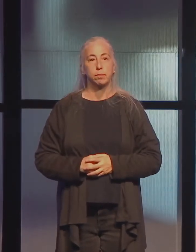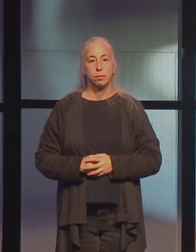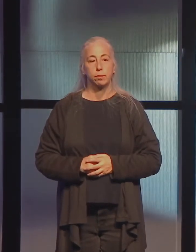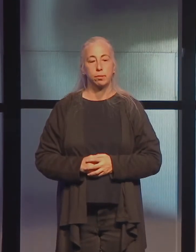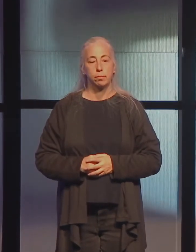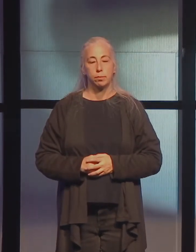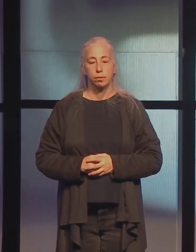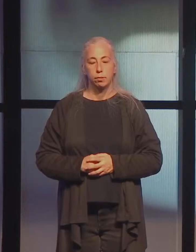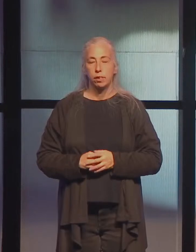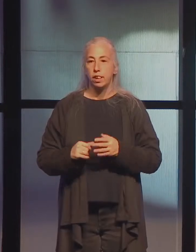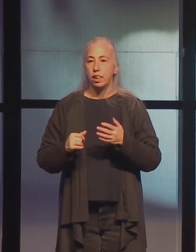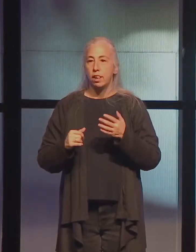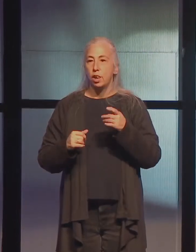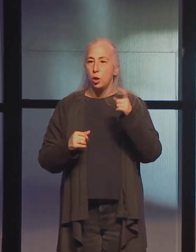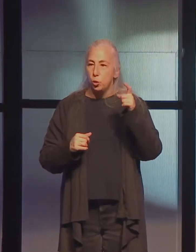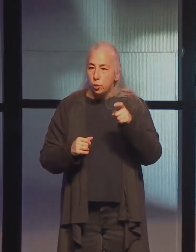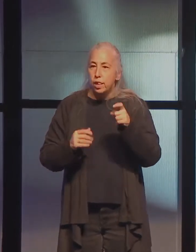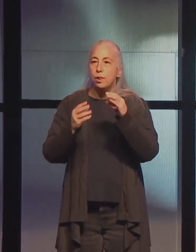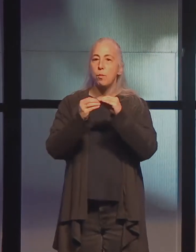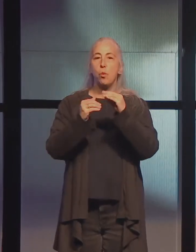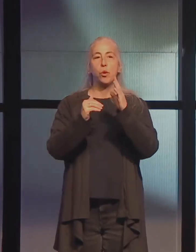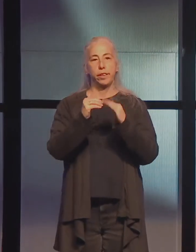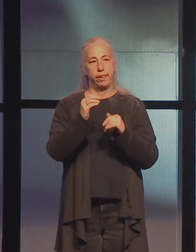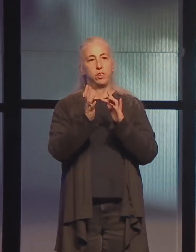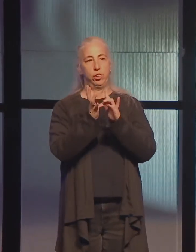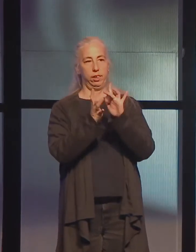We know you need more than Jesus. I'm going to say that out loud.